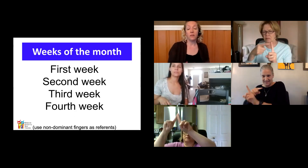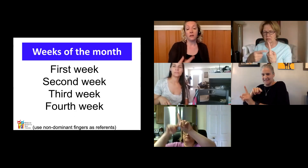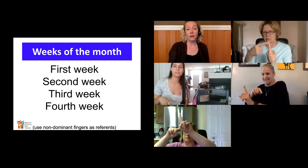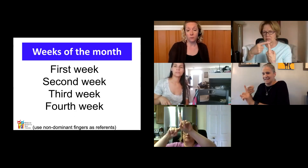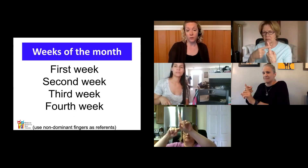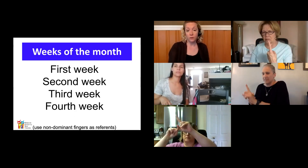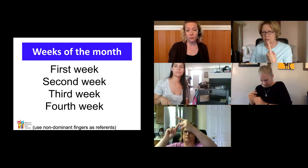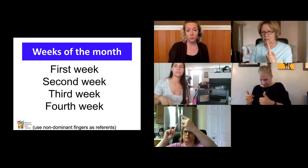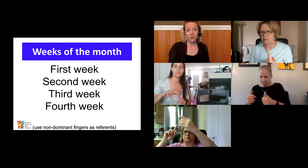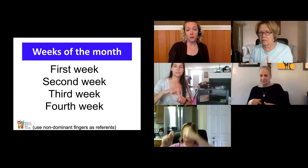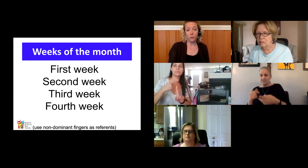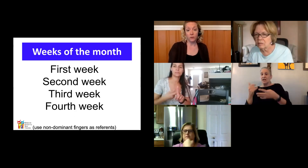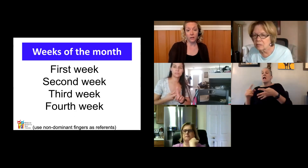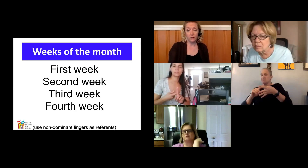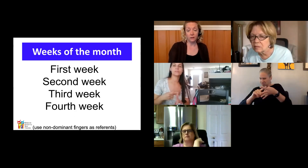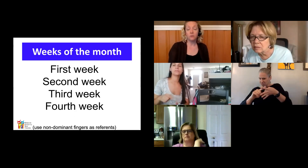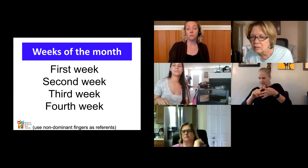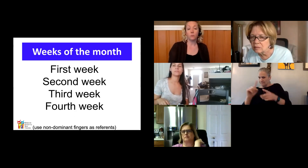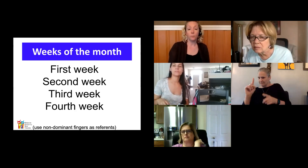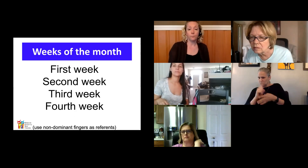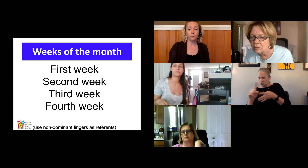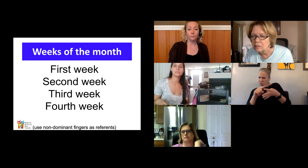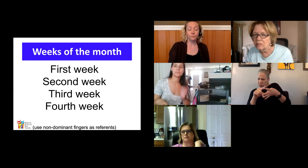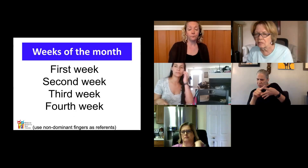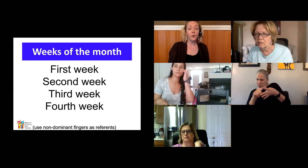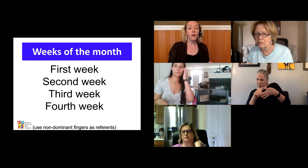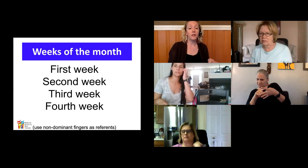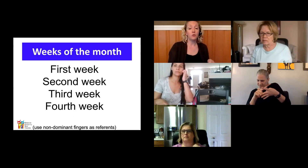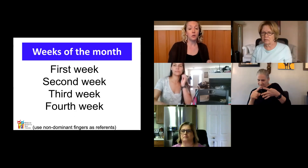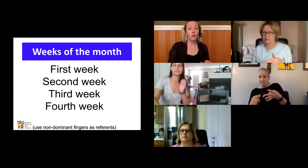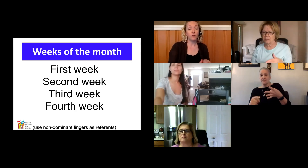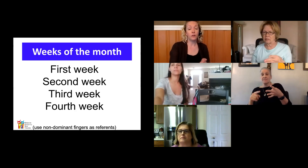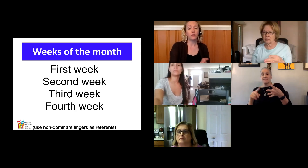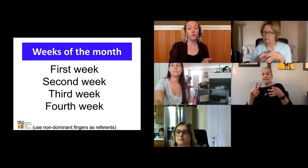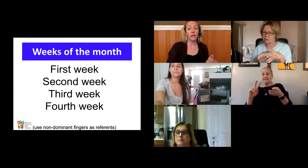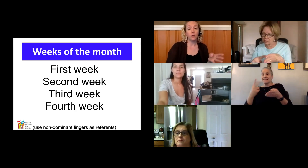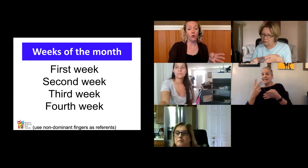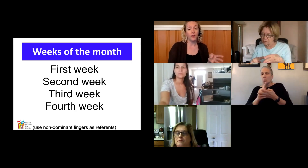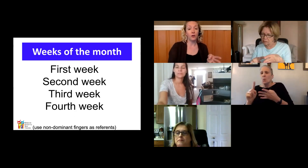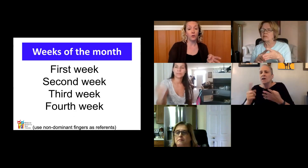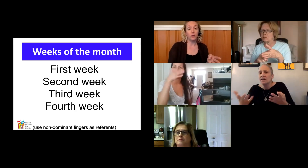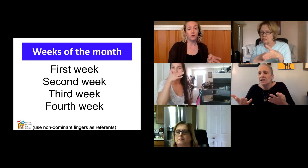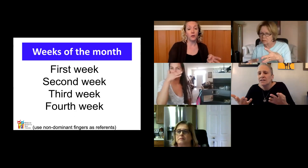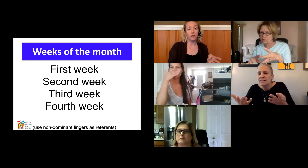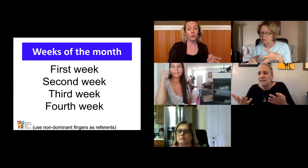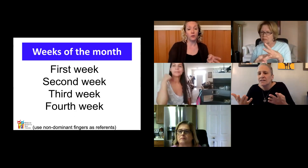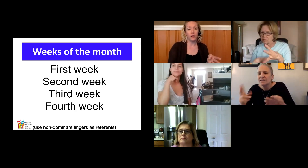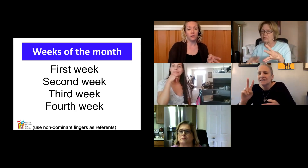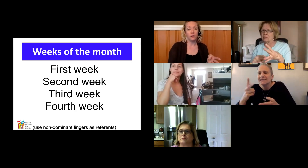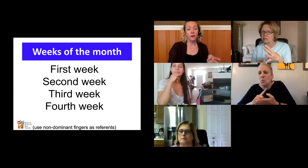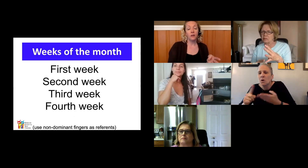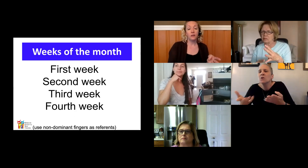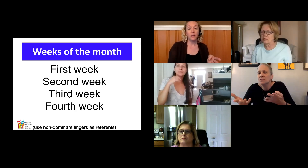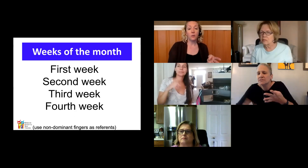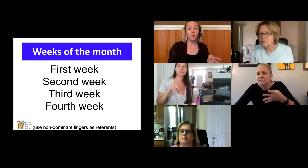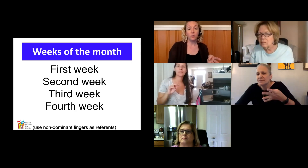month, depending on what the case is. And then you just reference the week on that grid you've created with your hand. The second week